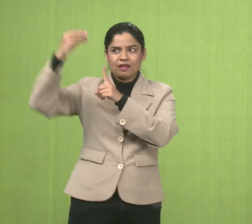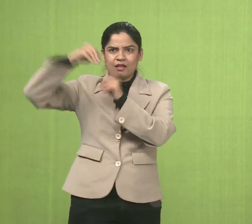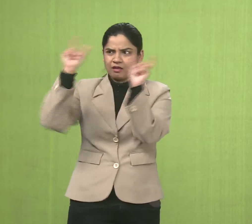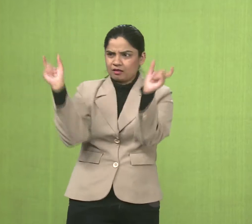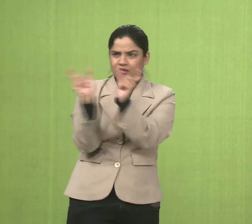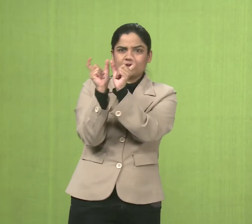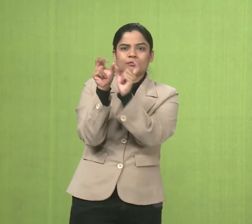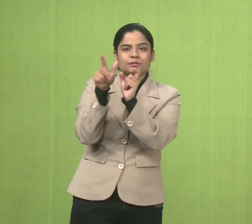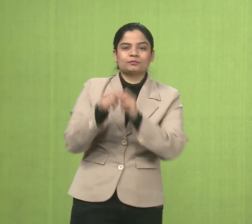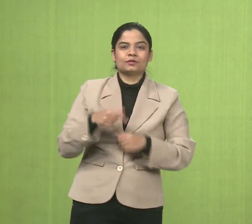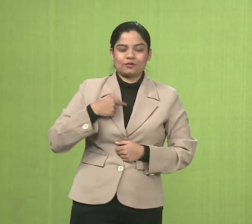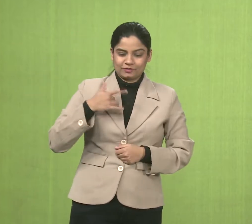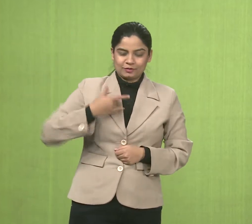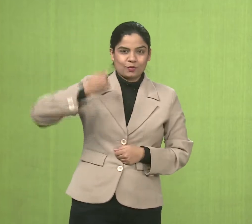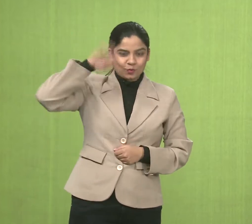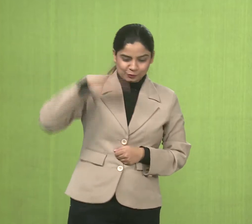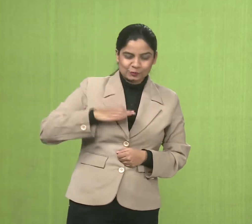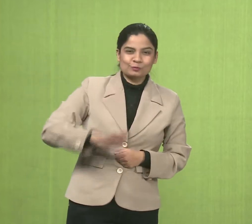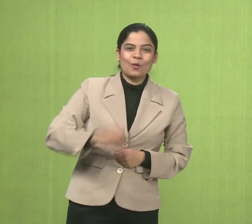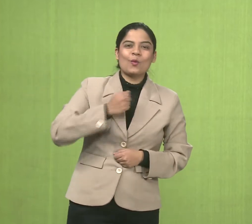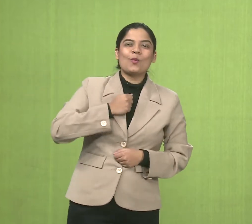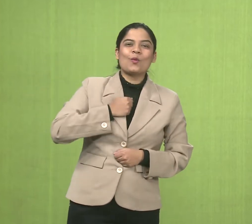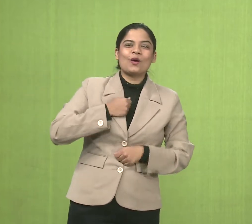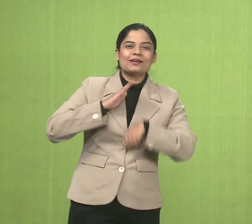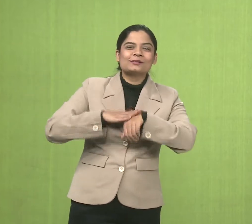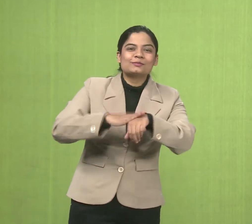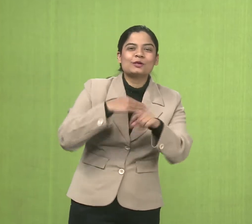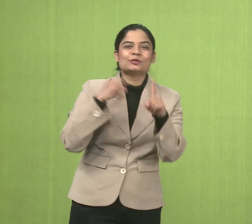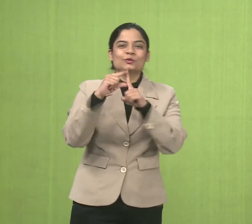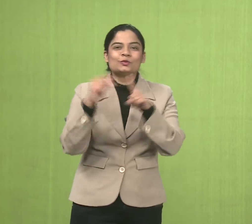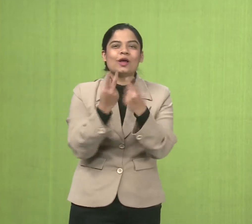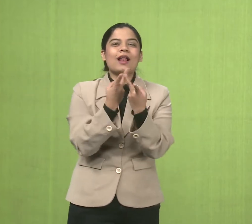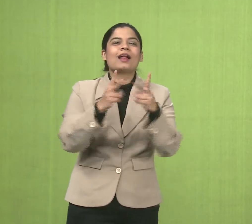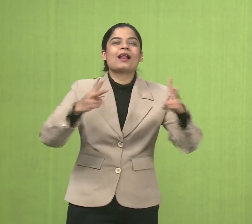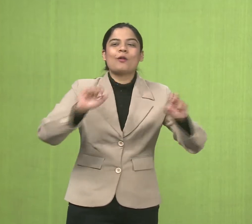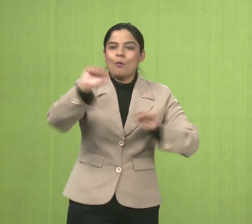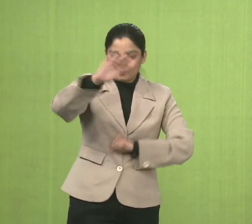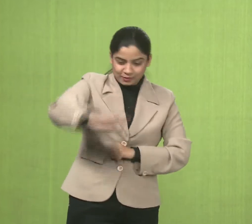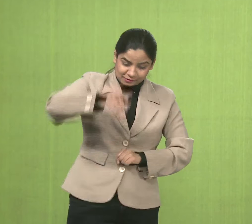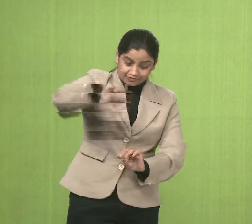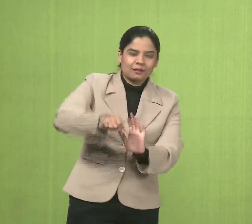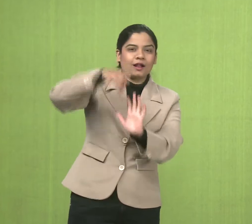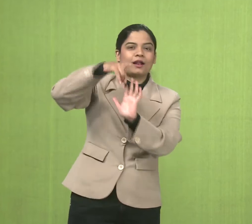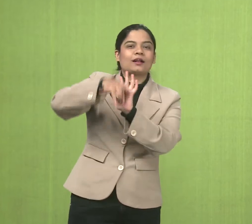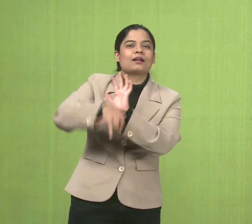a small baby or a person of a younger age. The state or a period of being a child is called